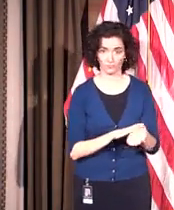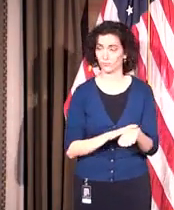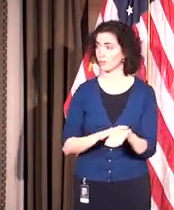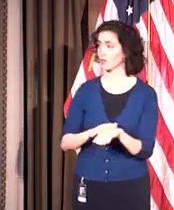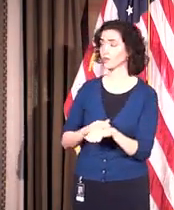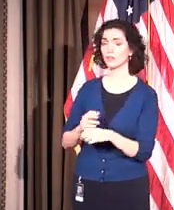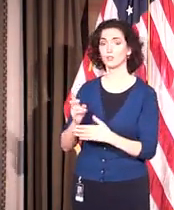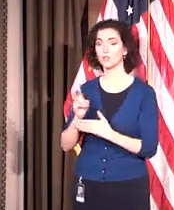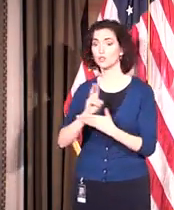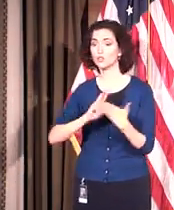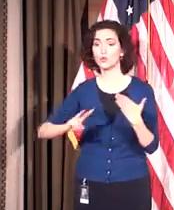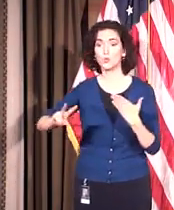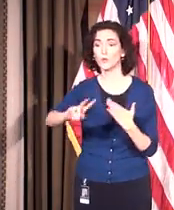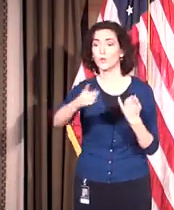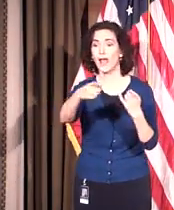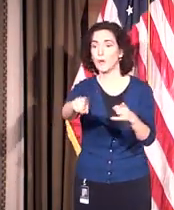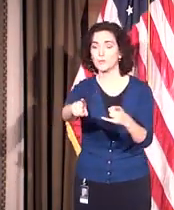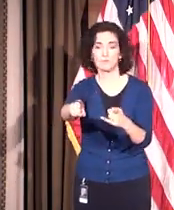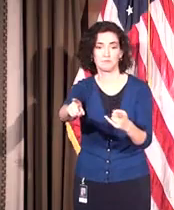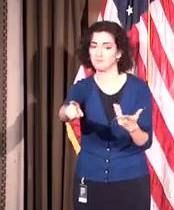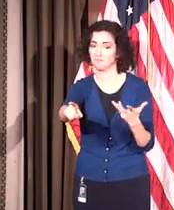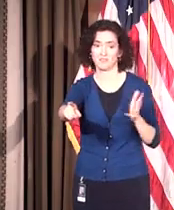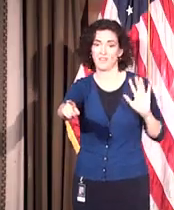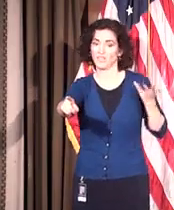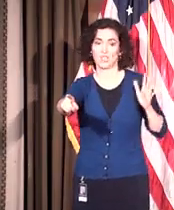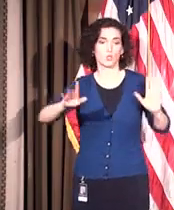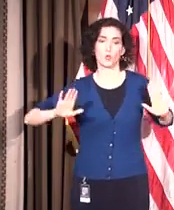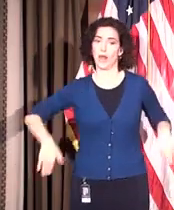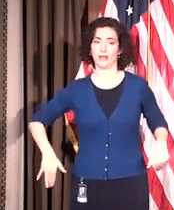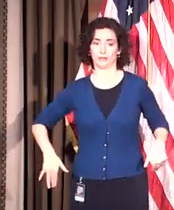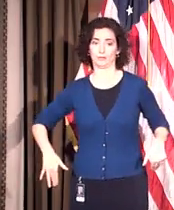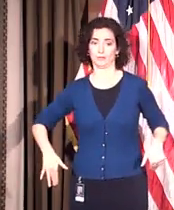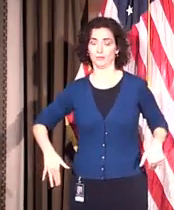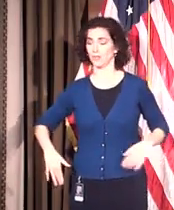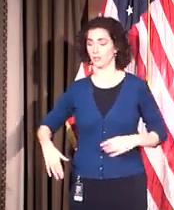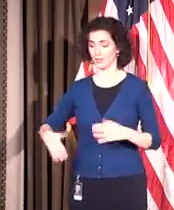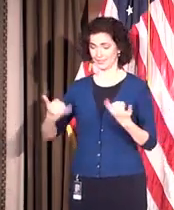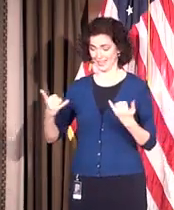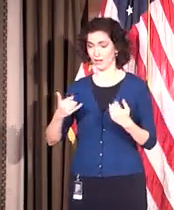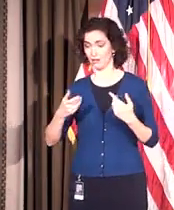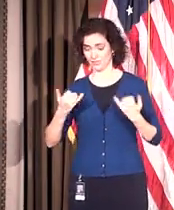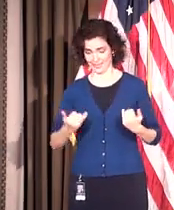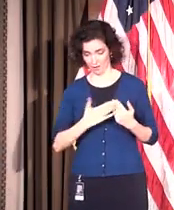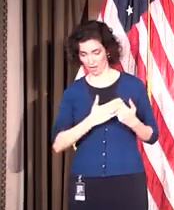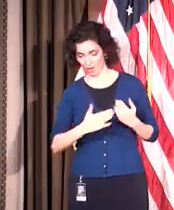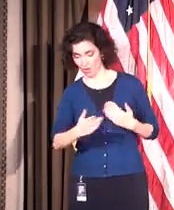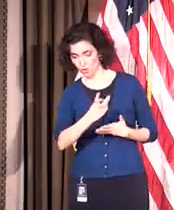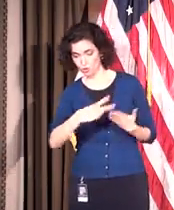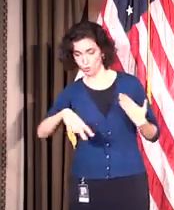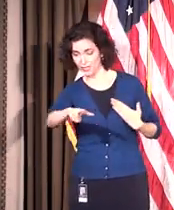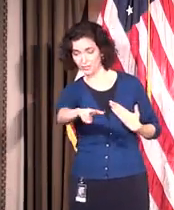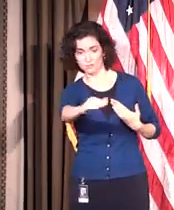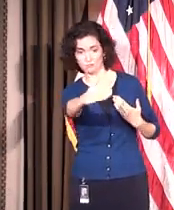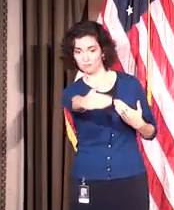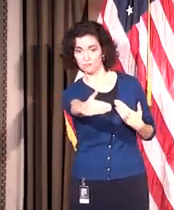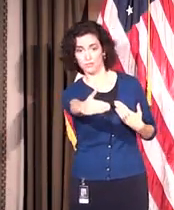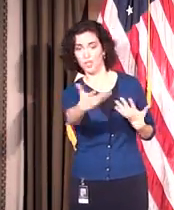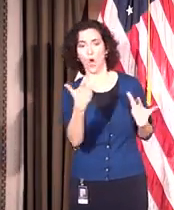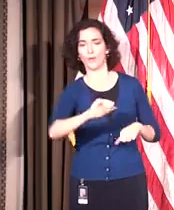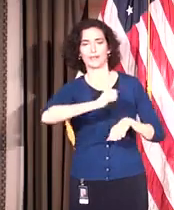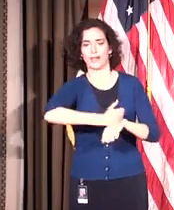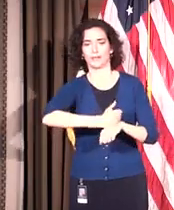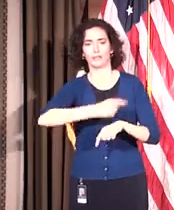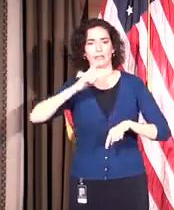for the next 2 weeks. If people started today in much greater numbers adhering to the mitigation